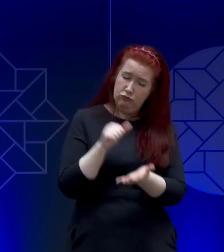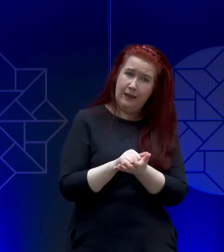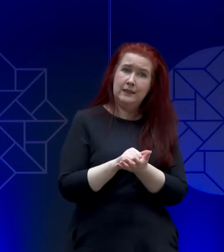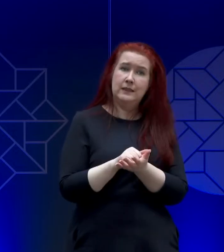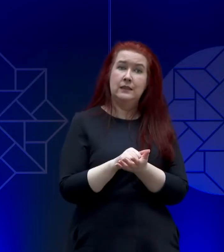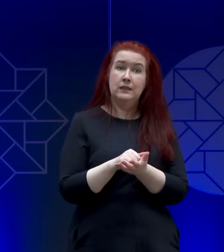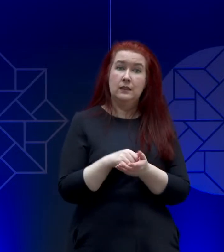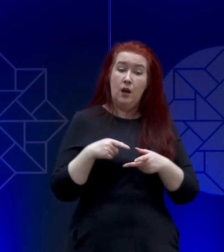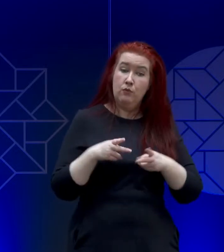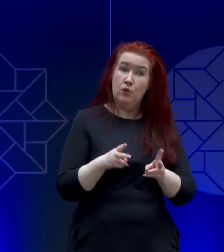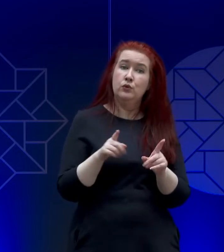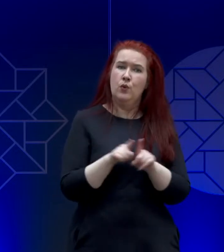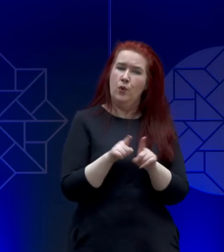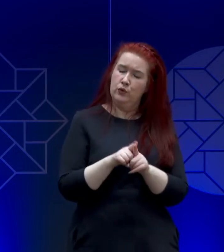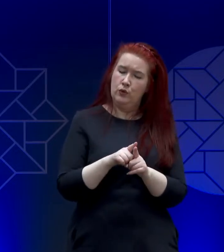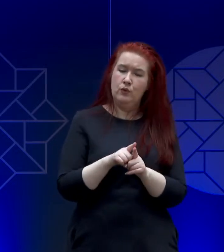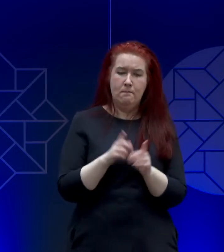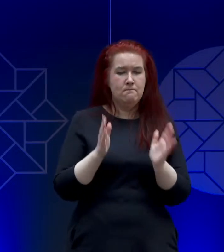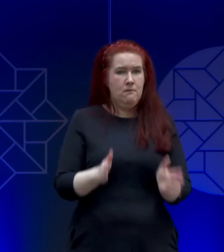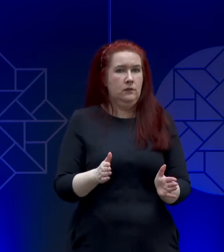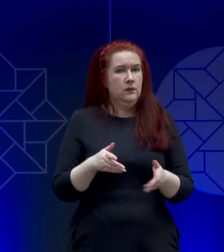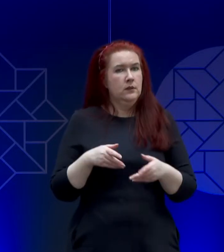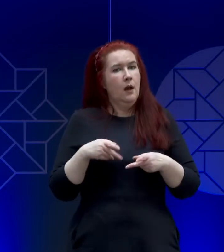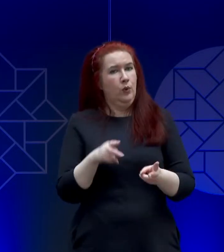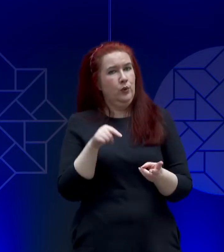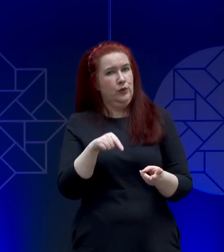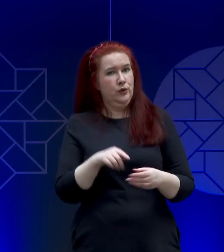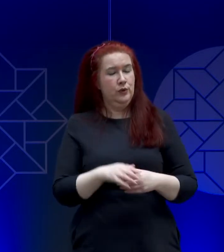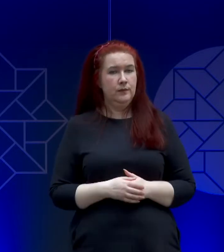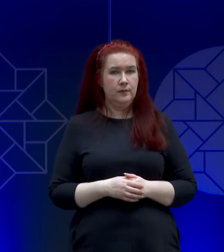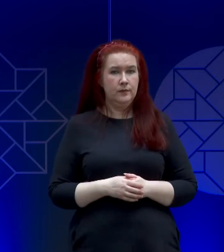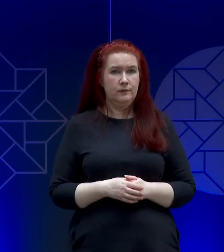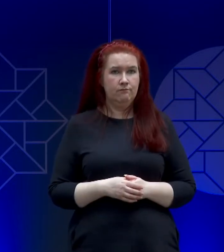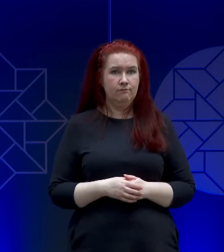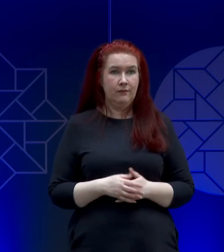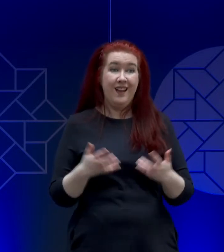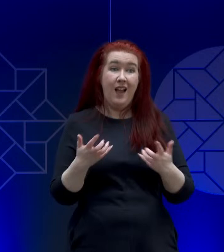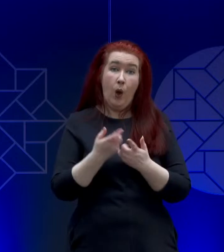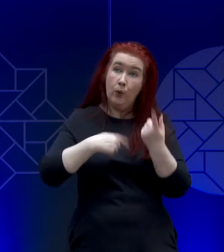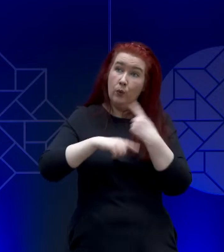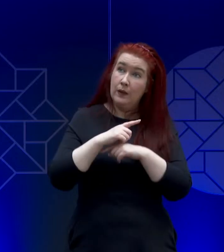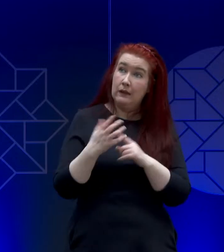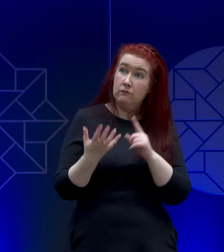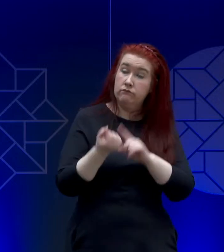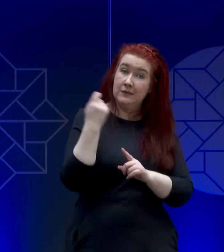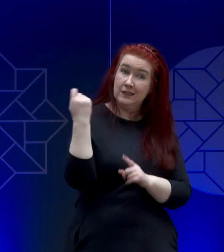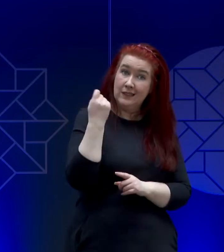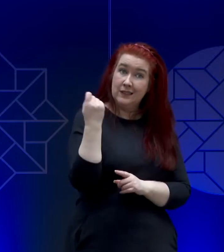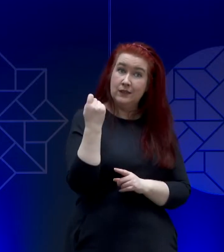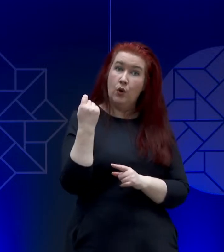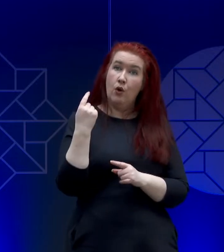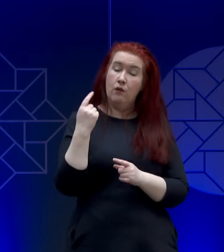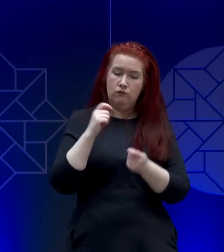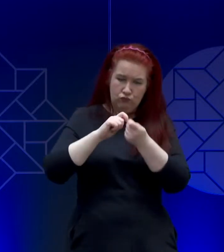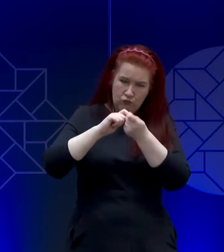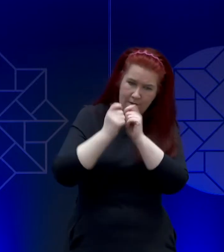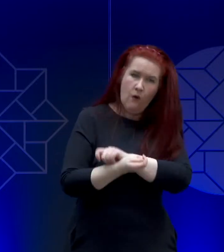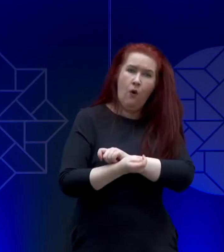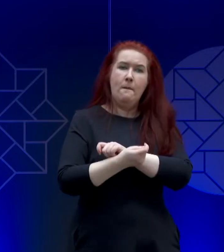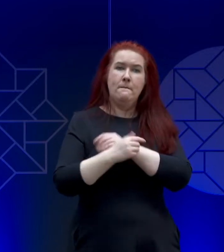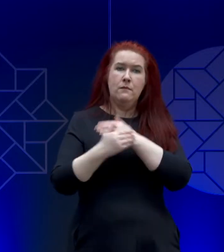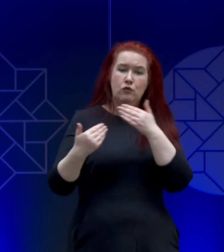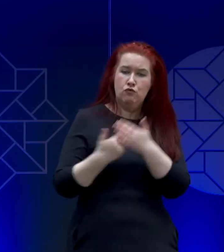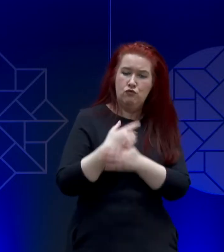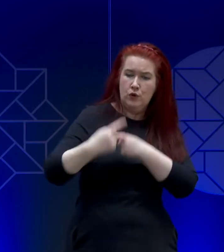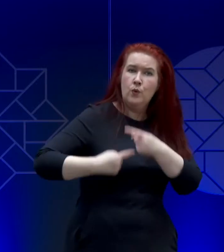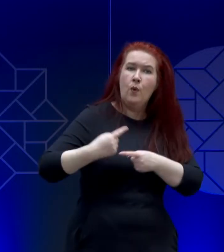the necessary approach. We will only succeed on this path of reform and renewal if we walk